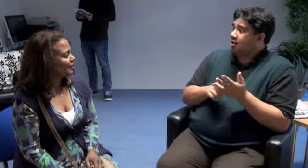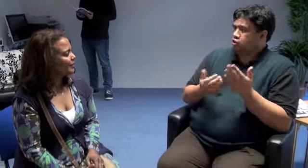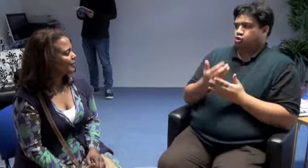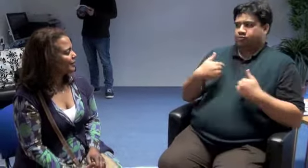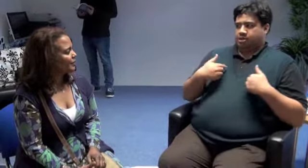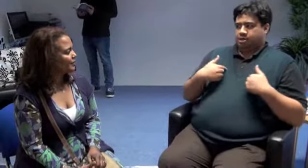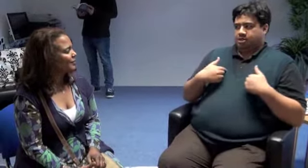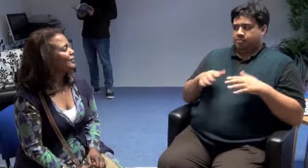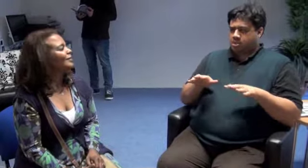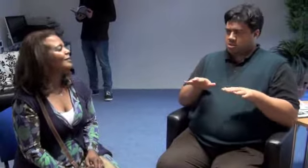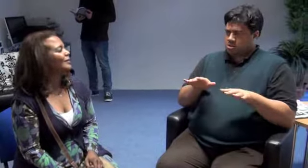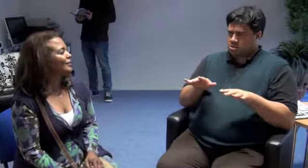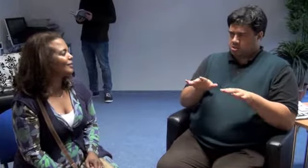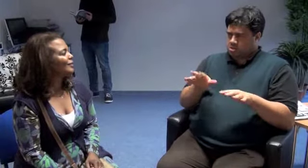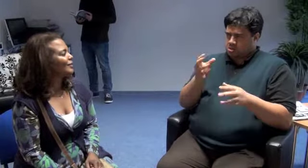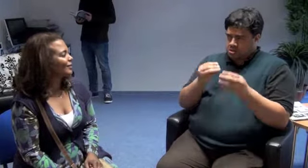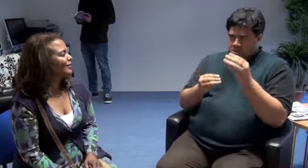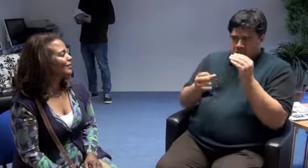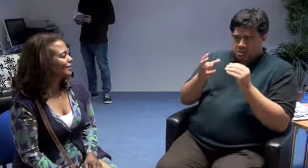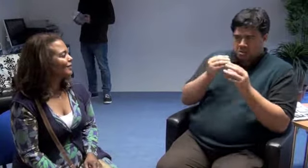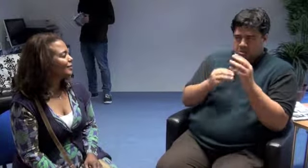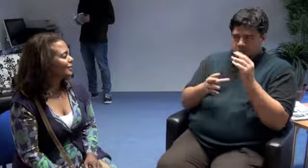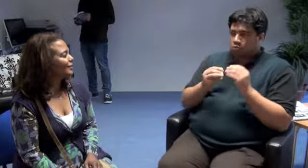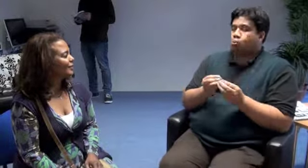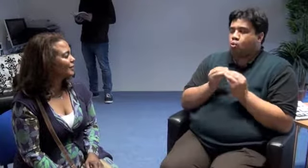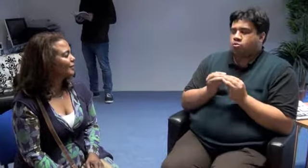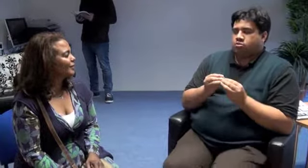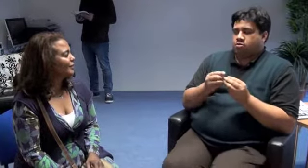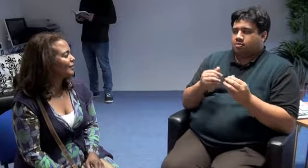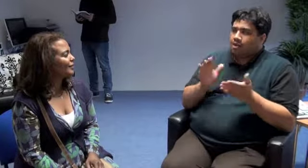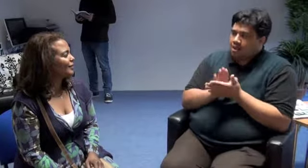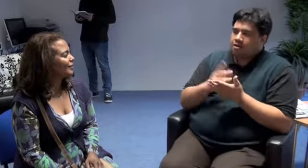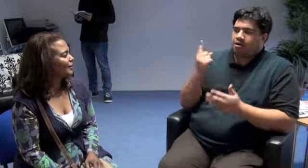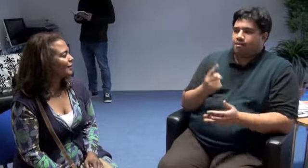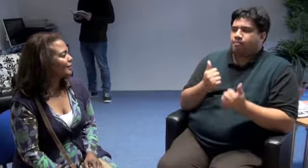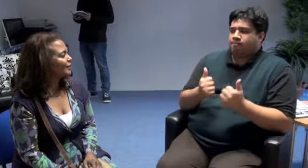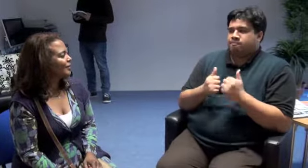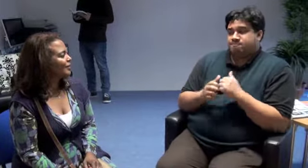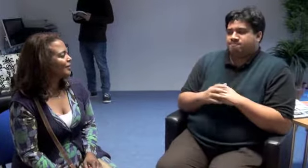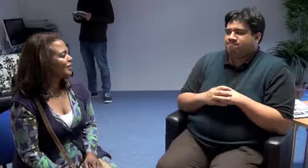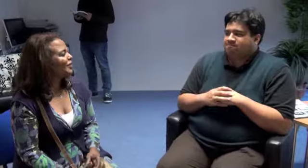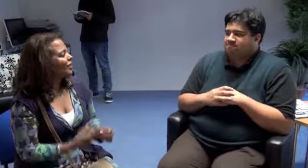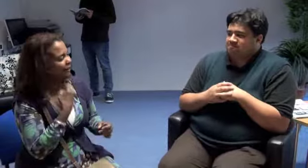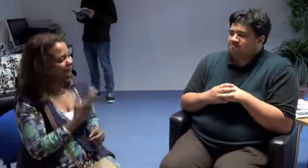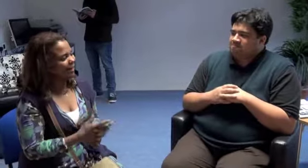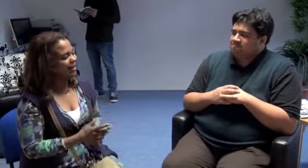really interesting for me because obviously it's a new language for me, so I'm still learning it and processing it. So it was really valuable for me to